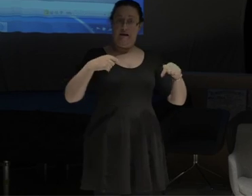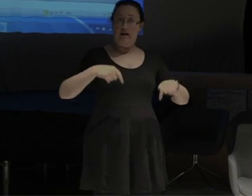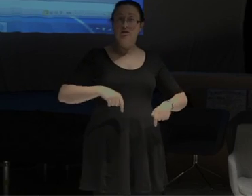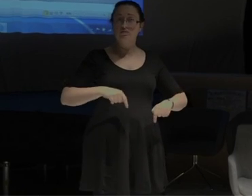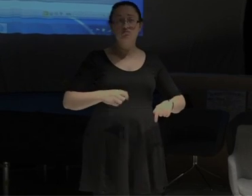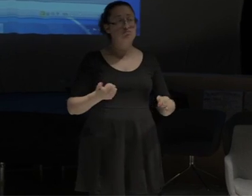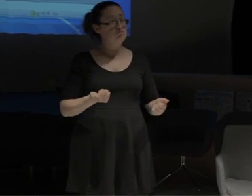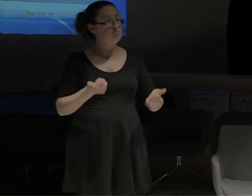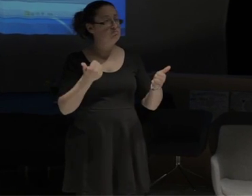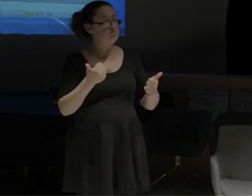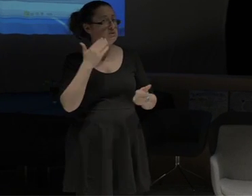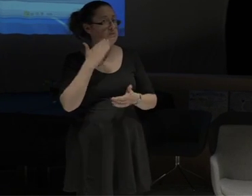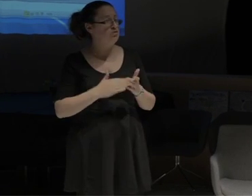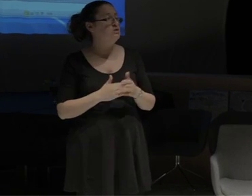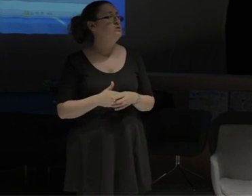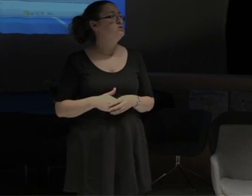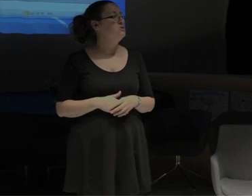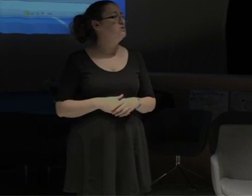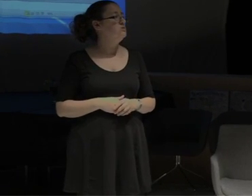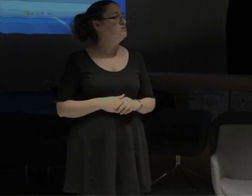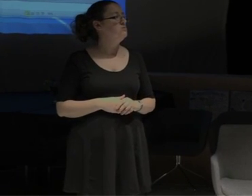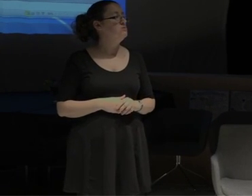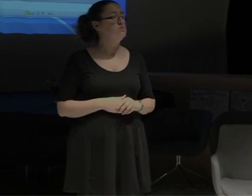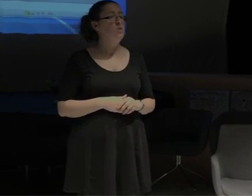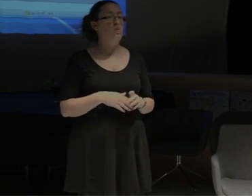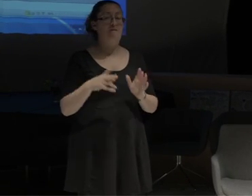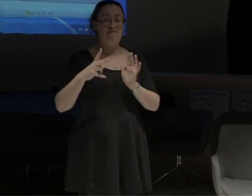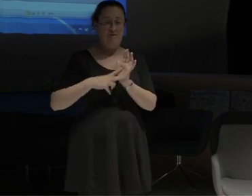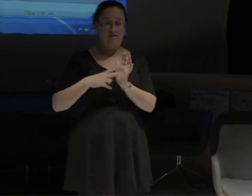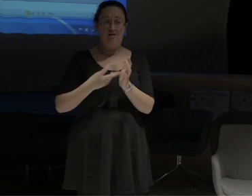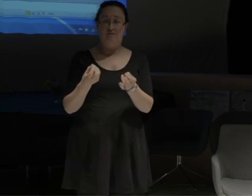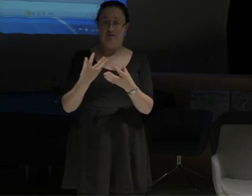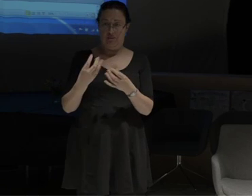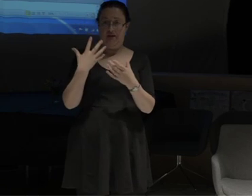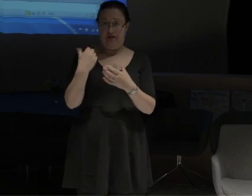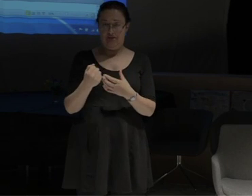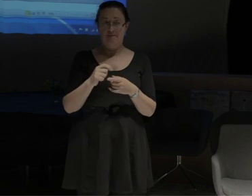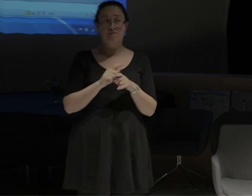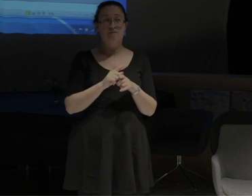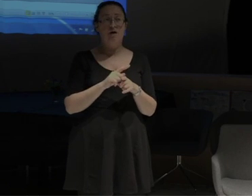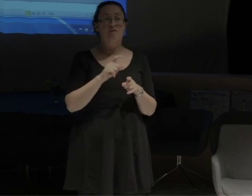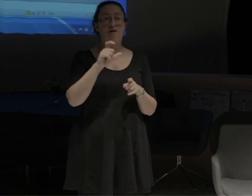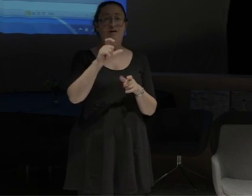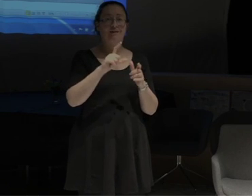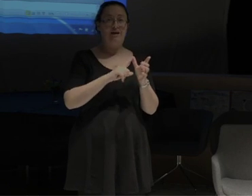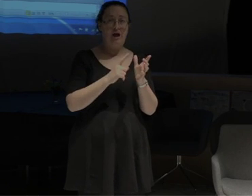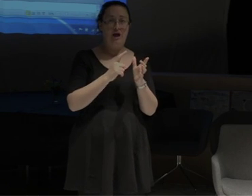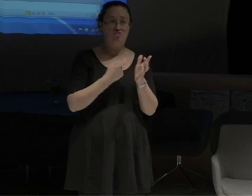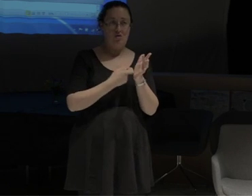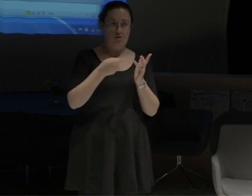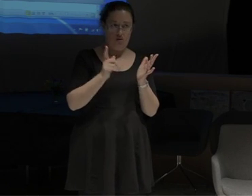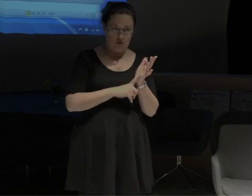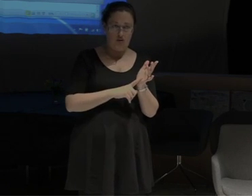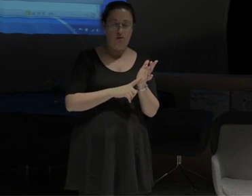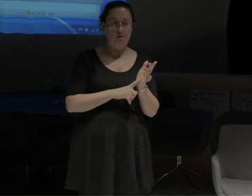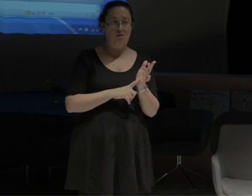In addition to the kind of feedback from Vivian, we've got some feedback shortly from Carol and Eli, but I'm going to make that the very last thing